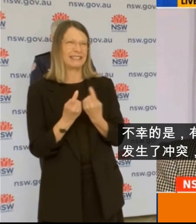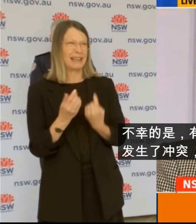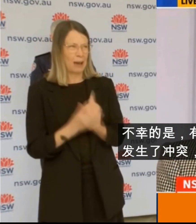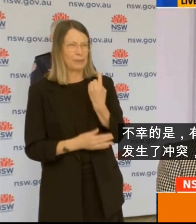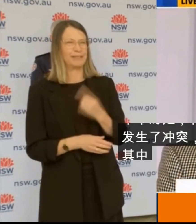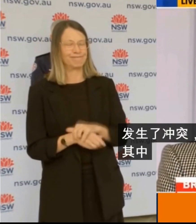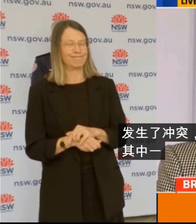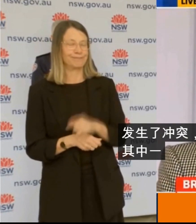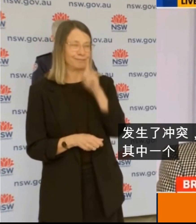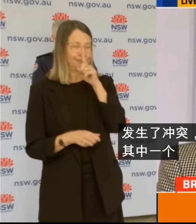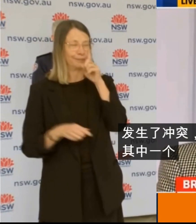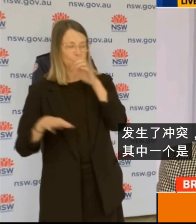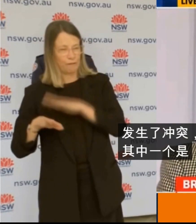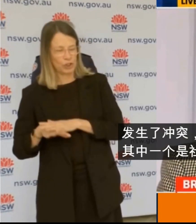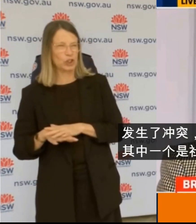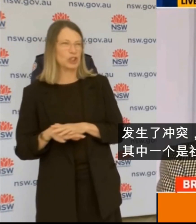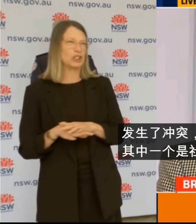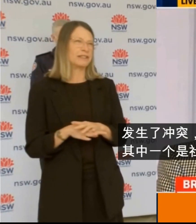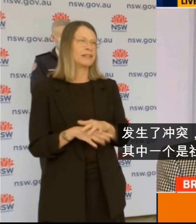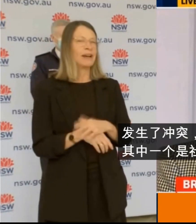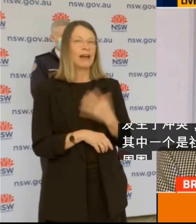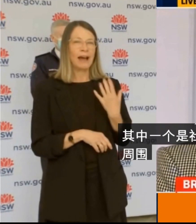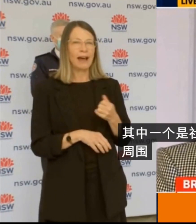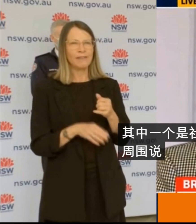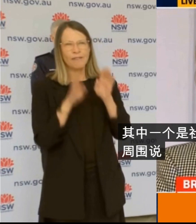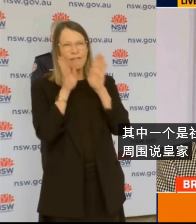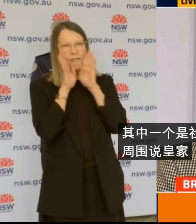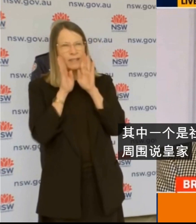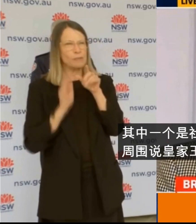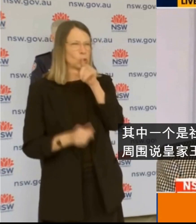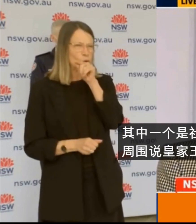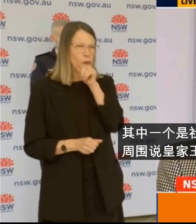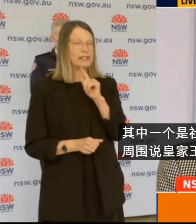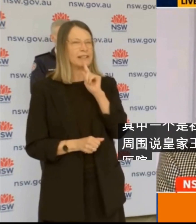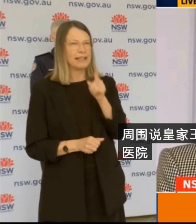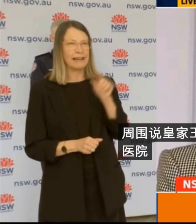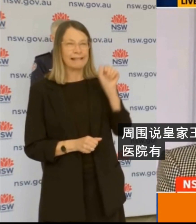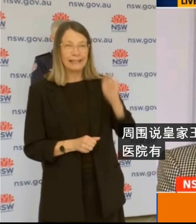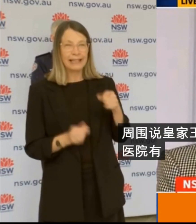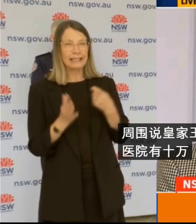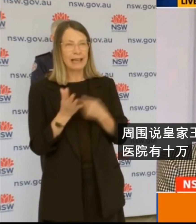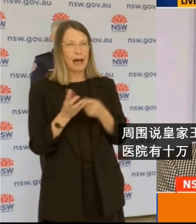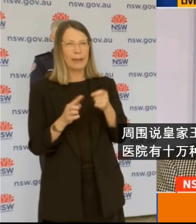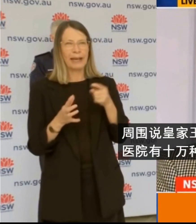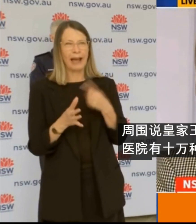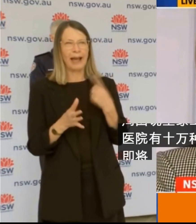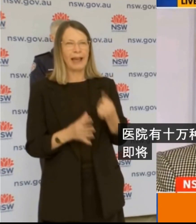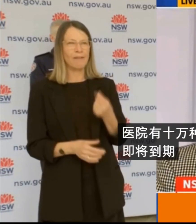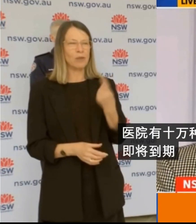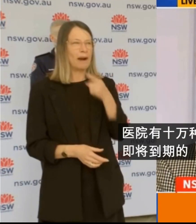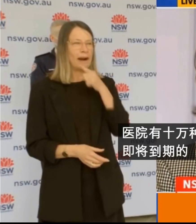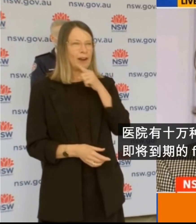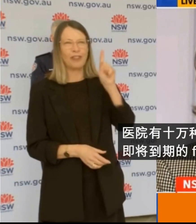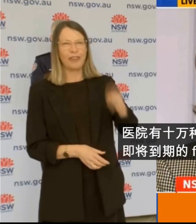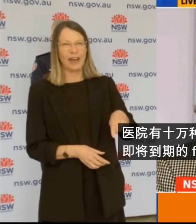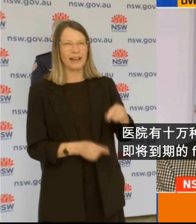confusion. One was a social media post that went around saying that Royal Prince Alfred Hospital had 100,000 Pfizer